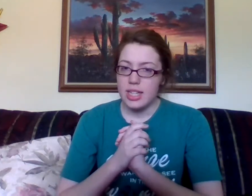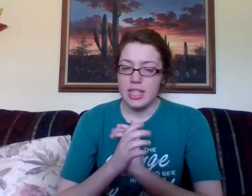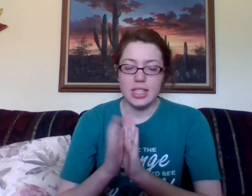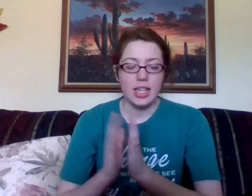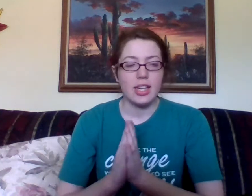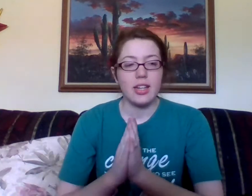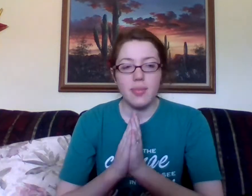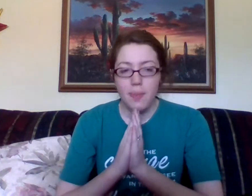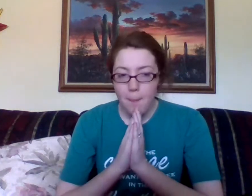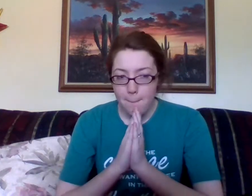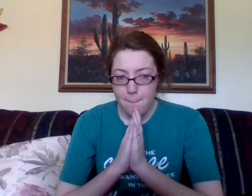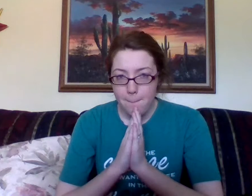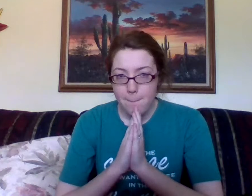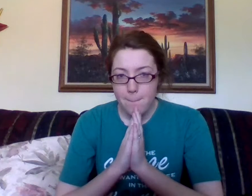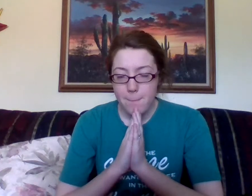sins. Like,